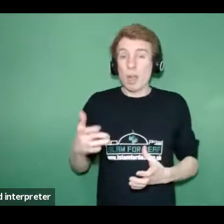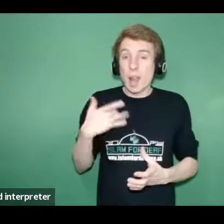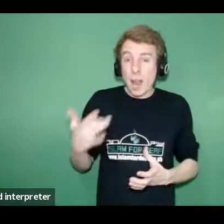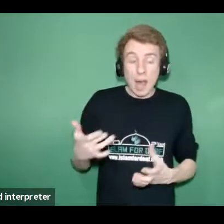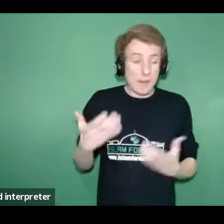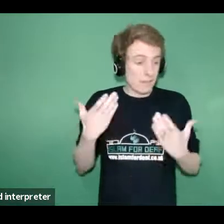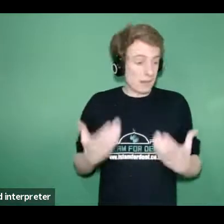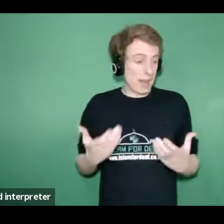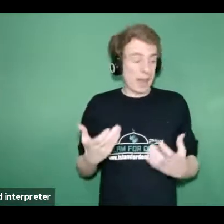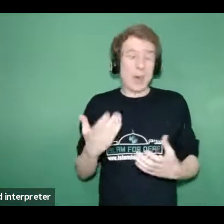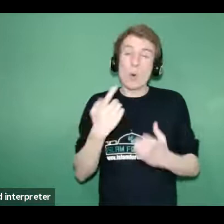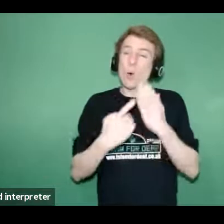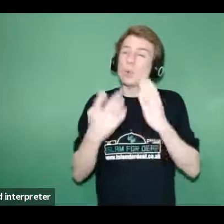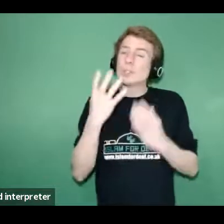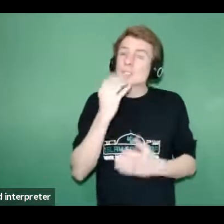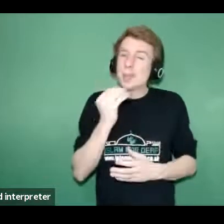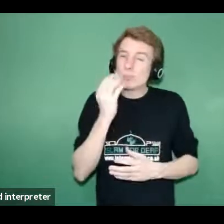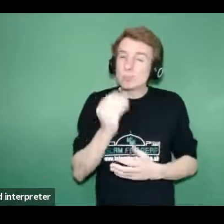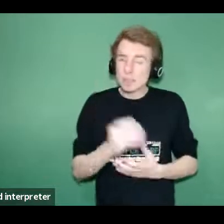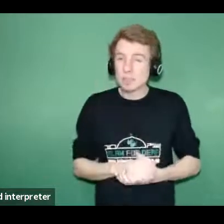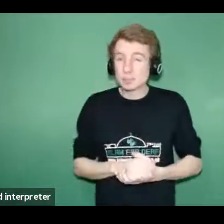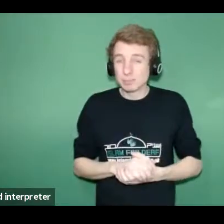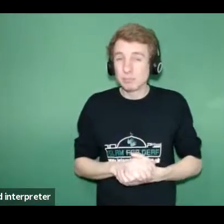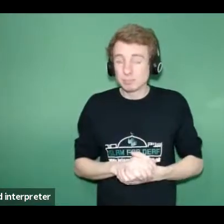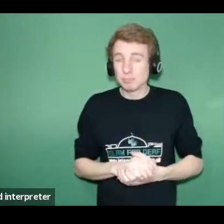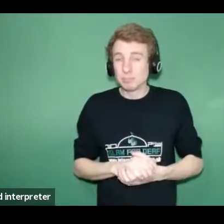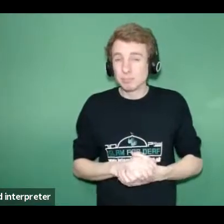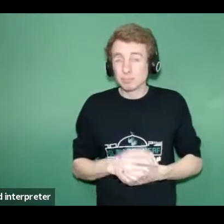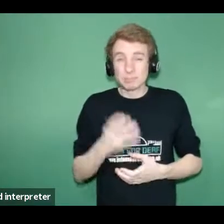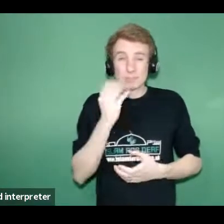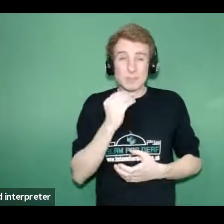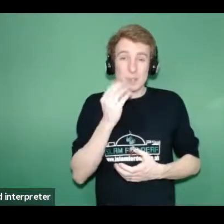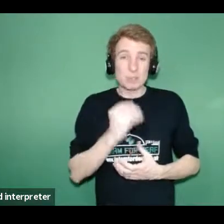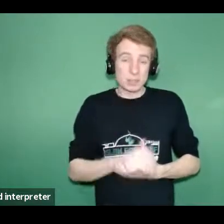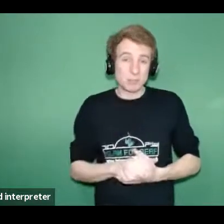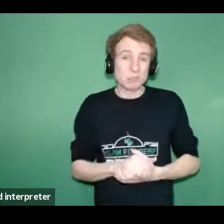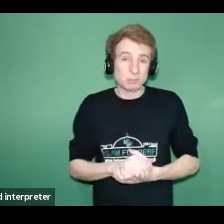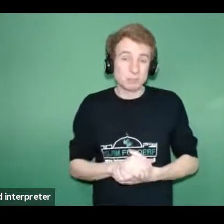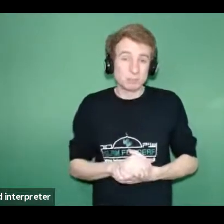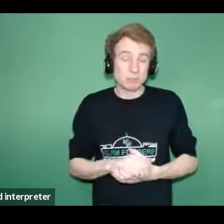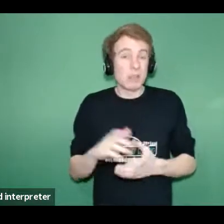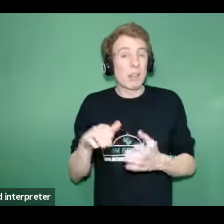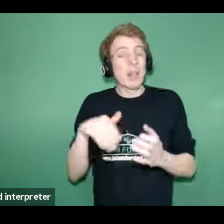temporary abode for us before we move on to our permanent abode.